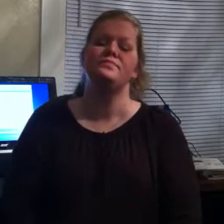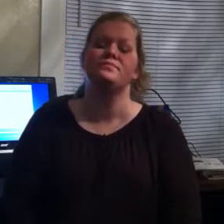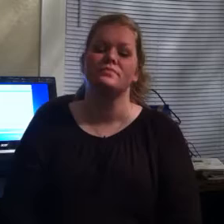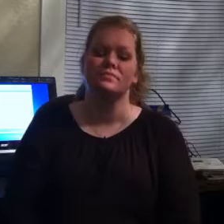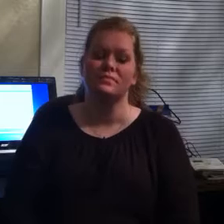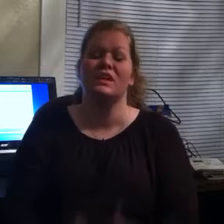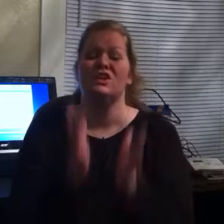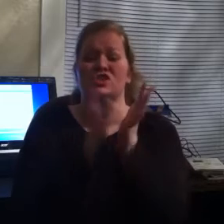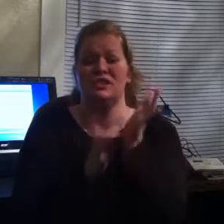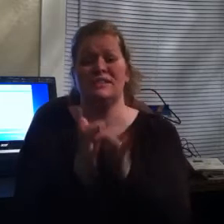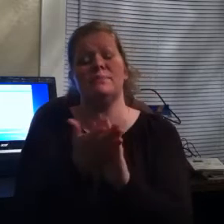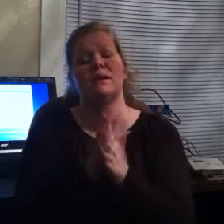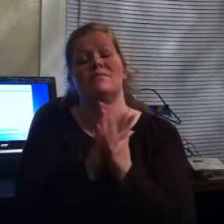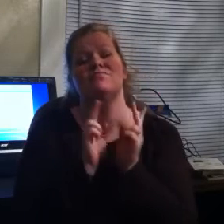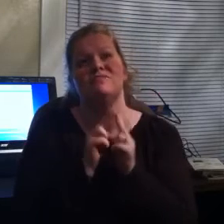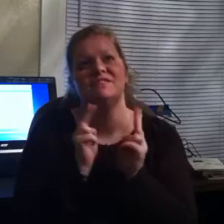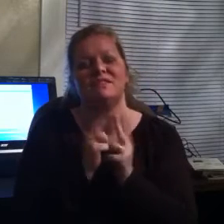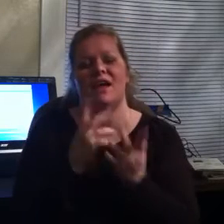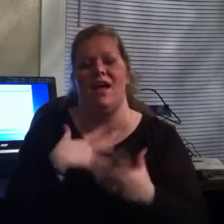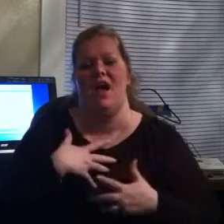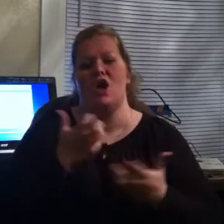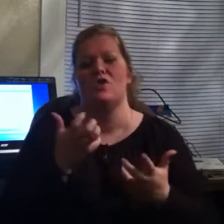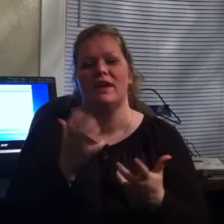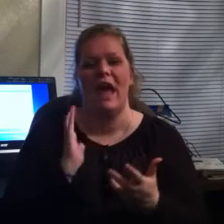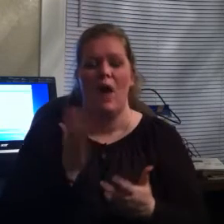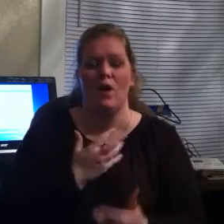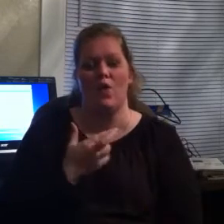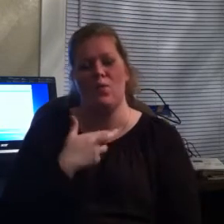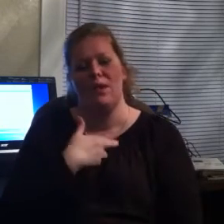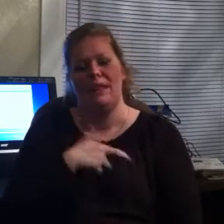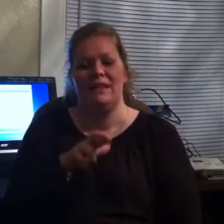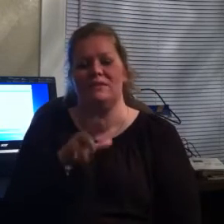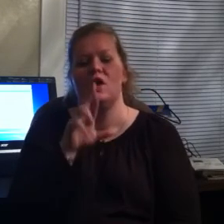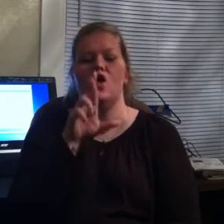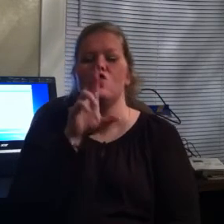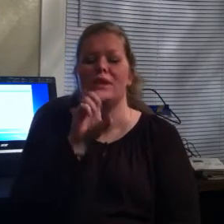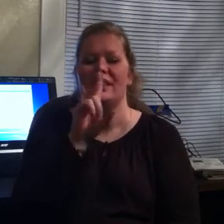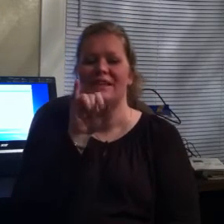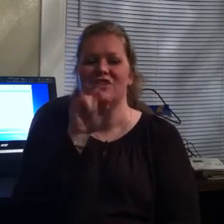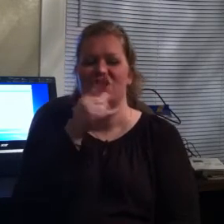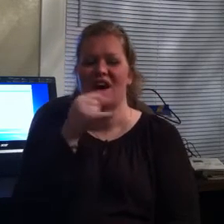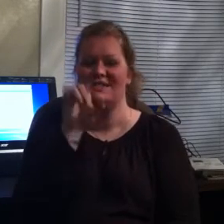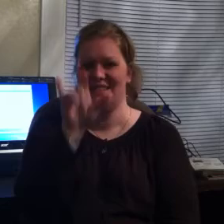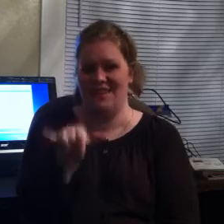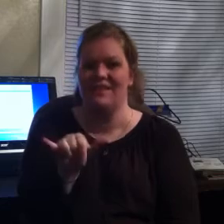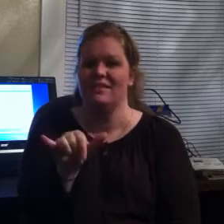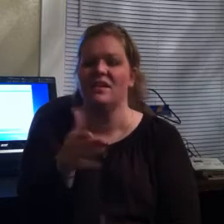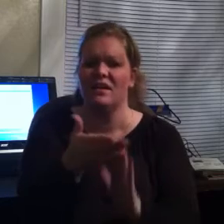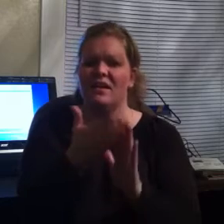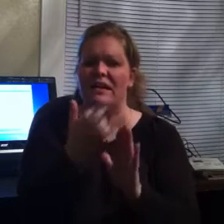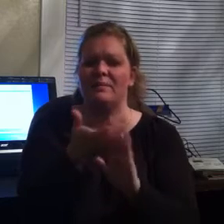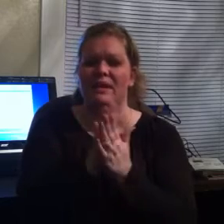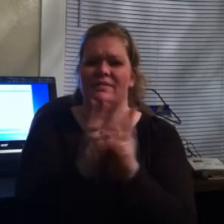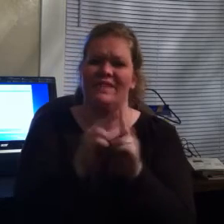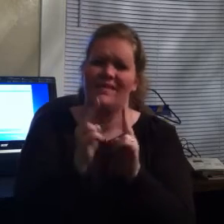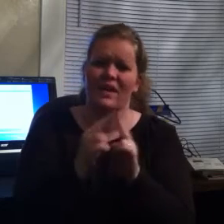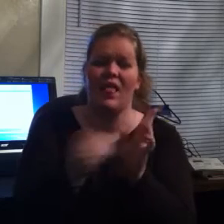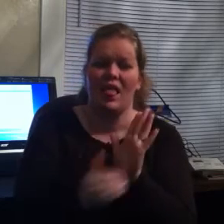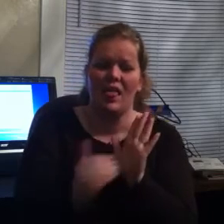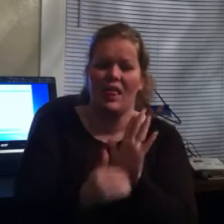Jesus gets very angry at our religiosity. He gets very angry in the Gospels over and over again at the people who thought they